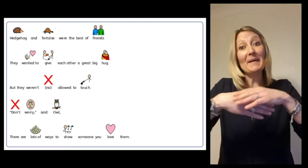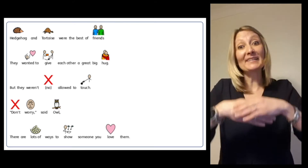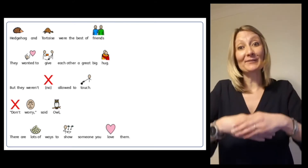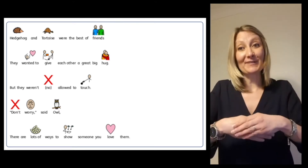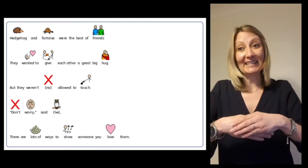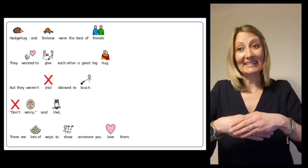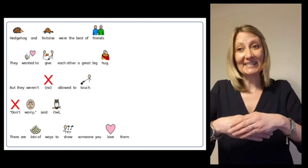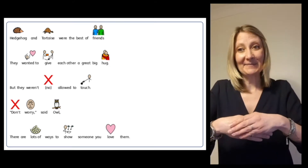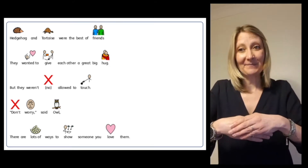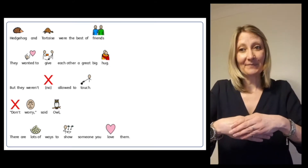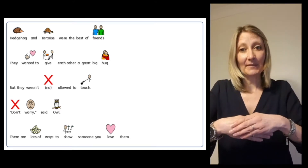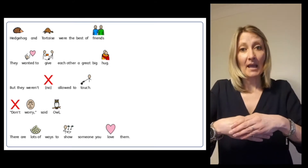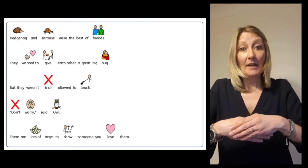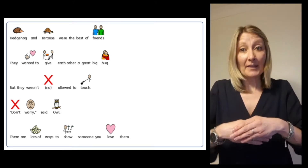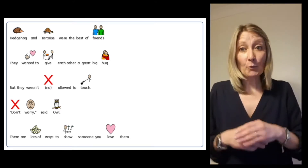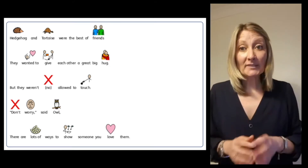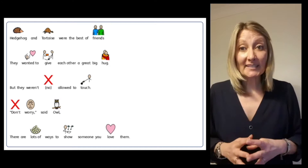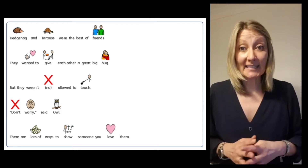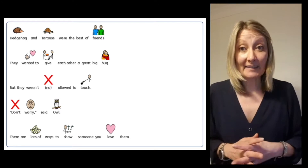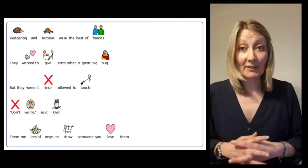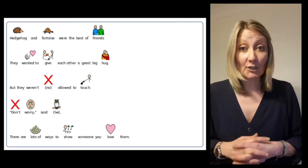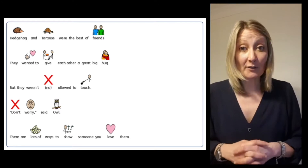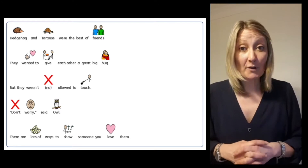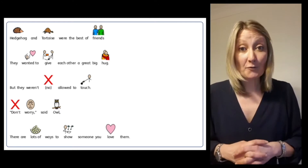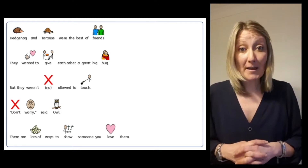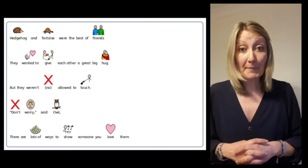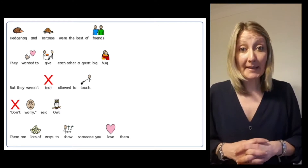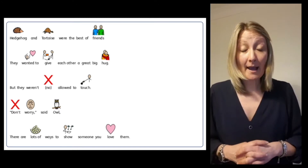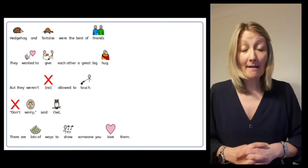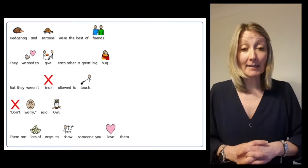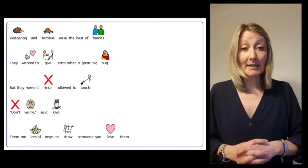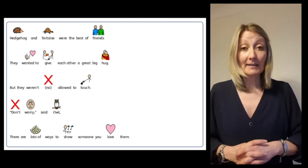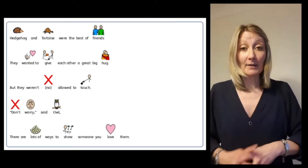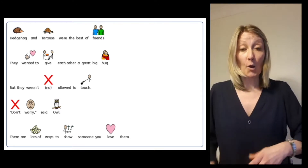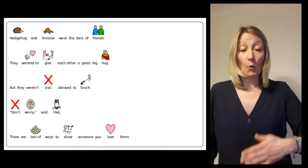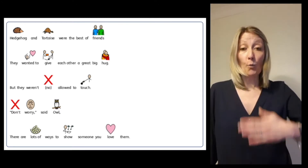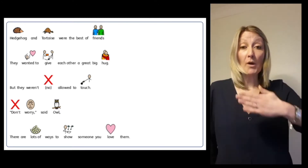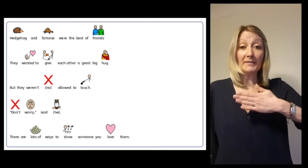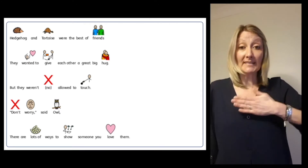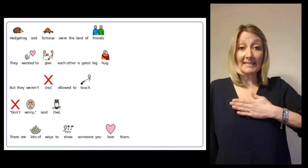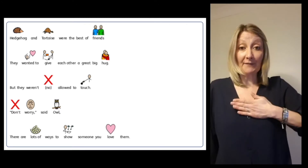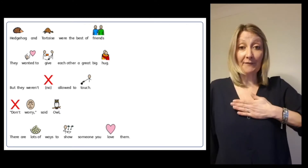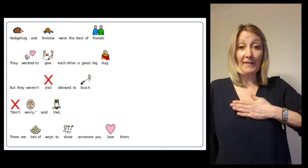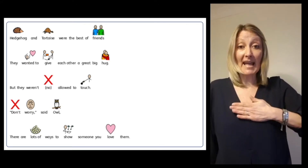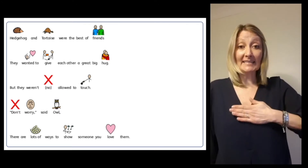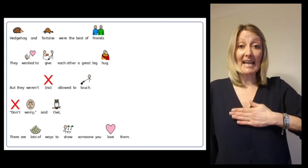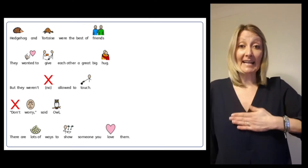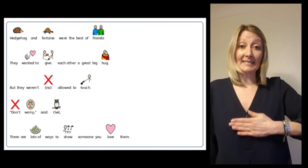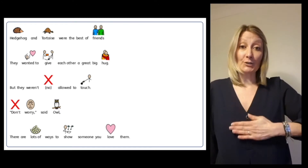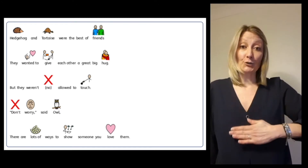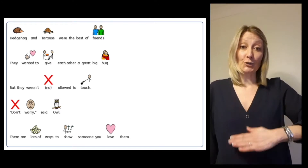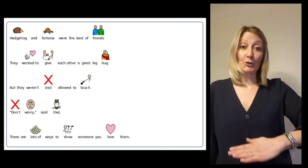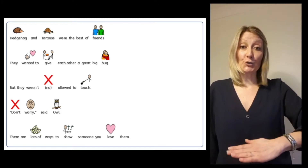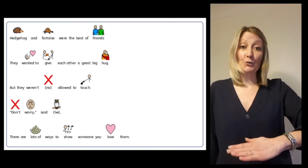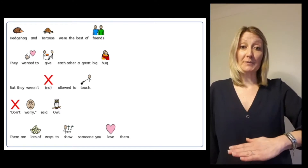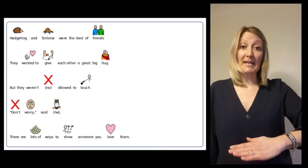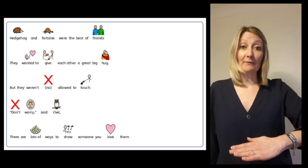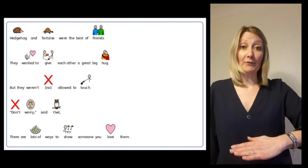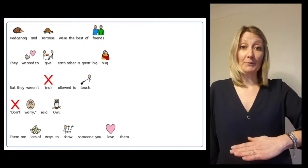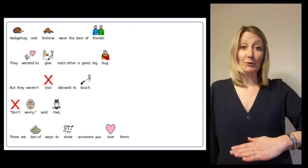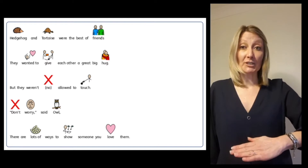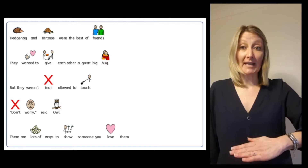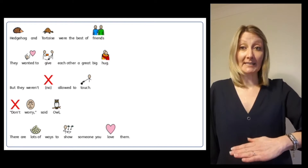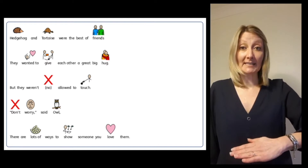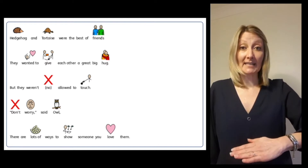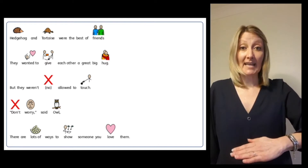were best friends. They wanted to give each other a great big hug. Want is a flat hand and you just scoop down from